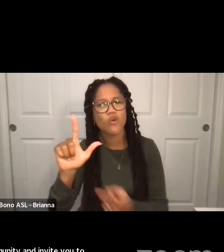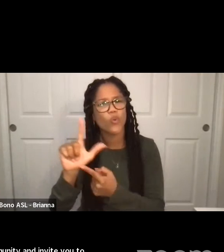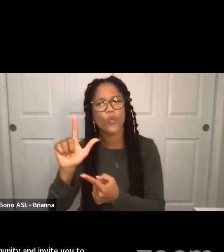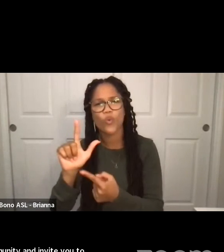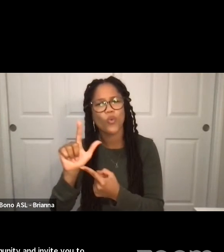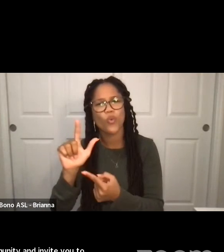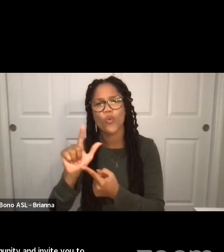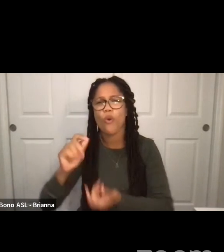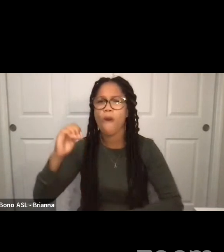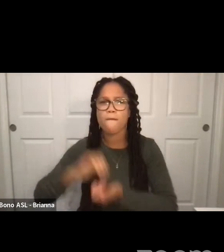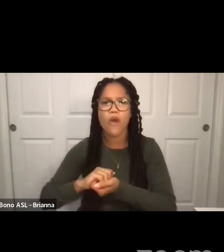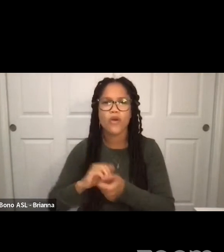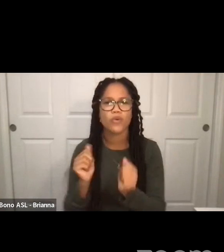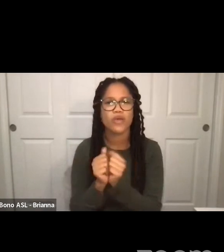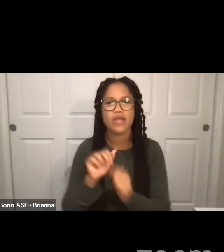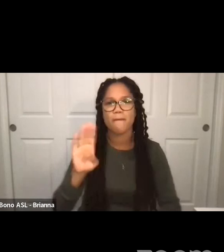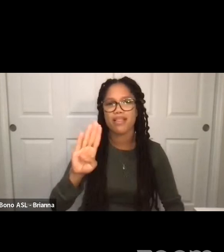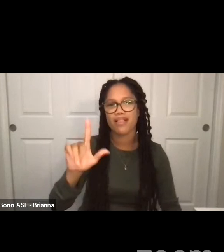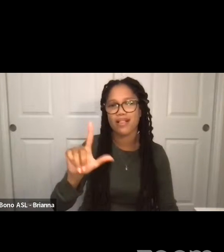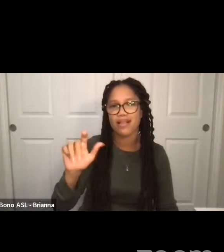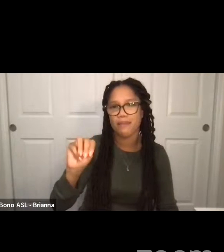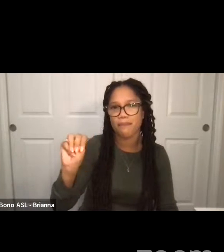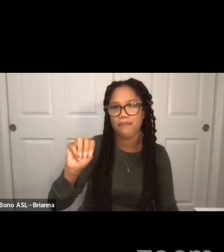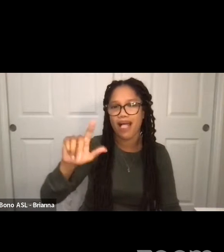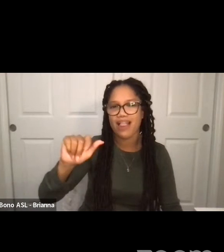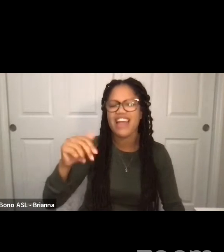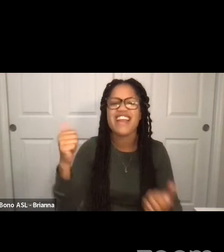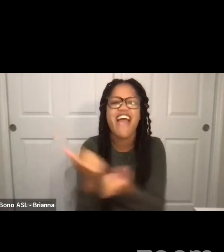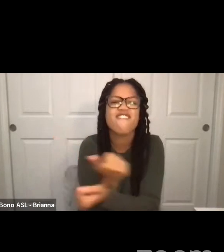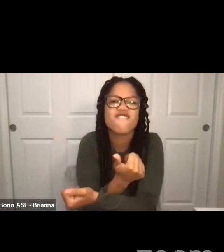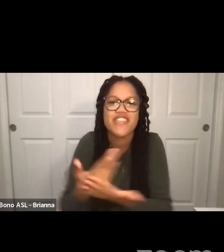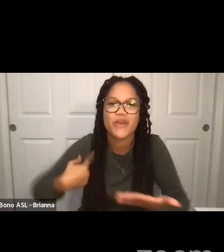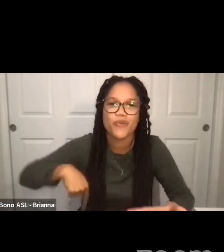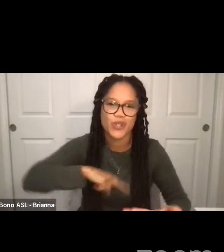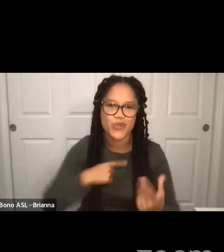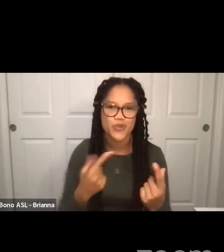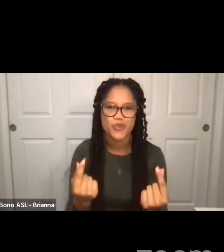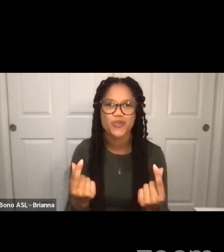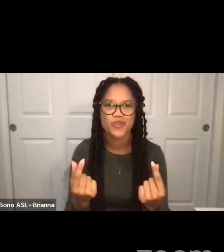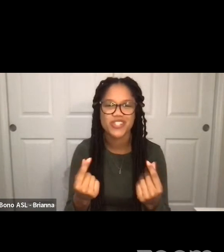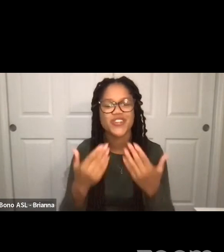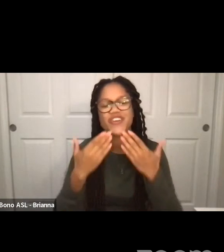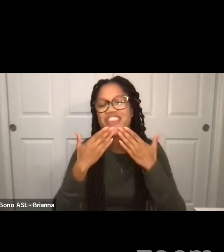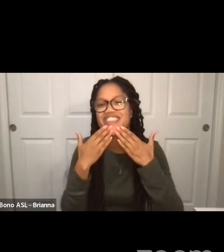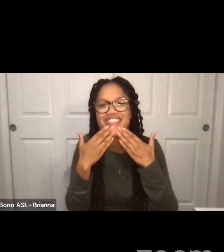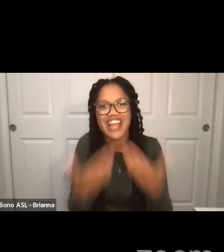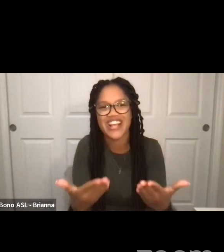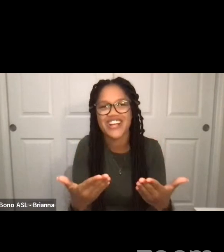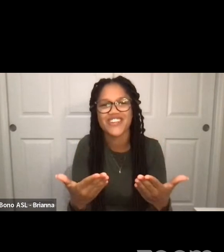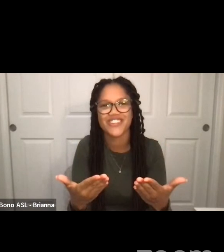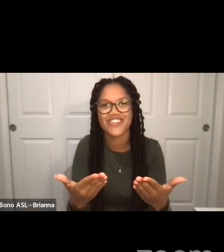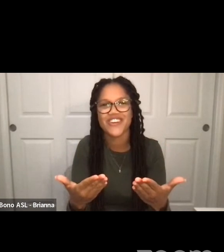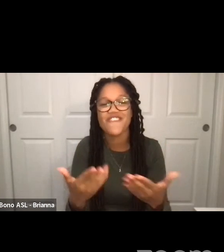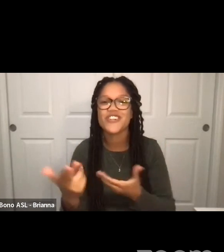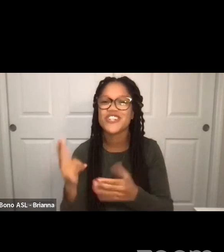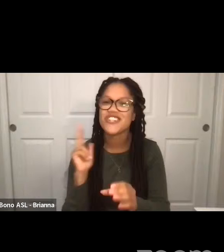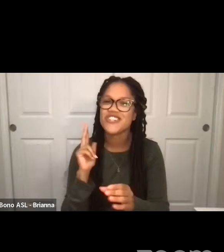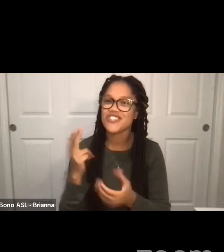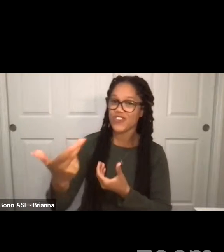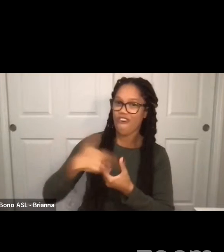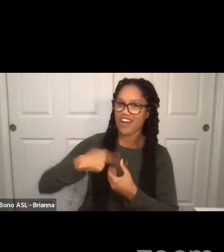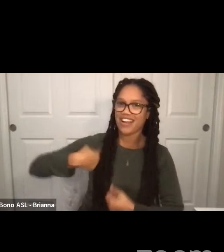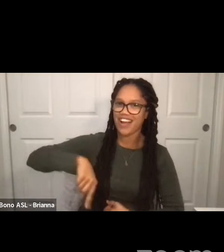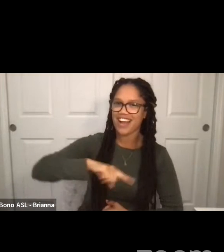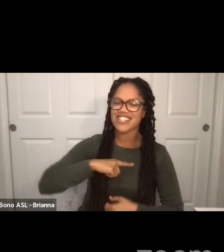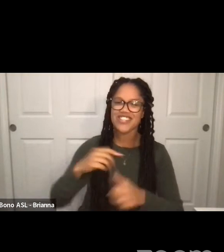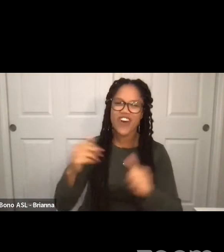a partner with Black Lives Matter in everything that we do. So thank you for joining us